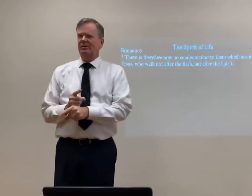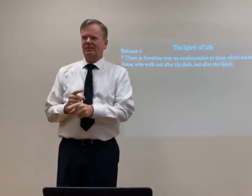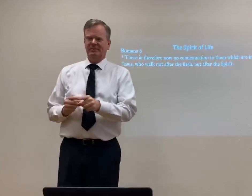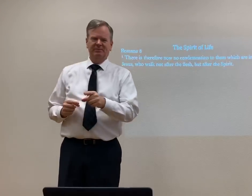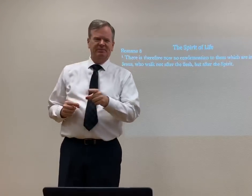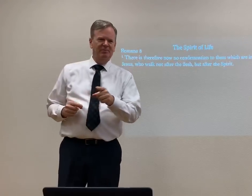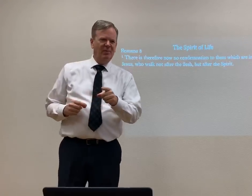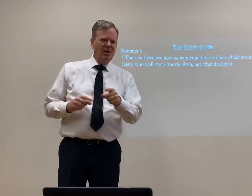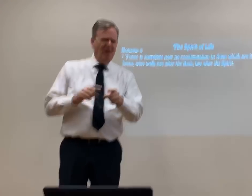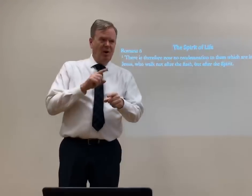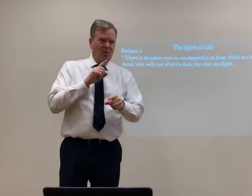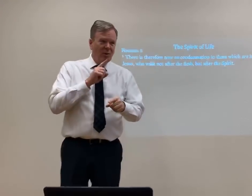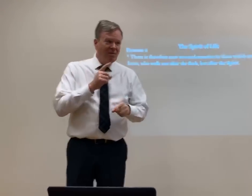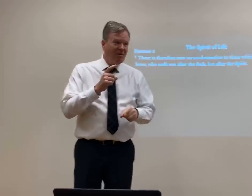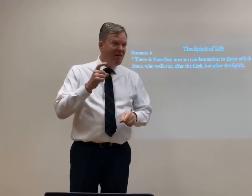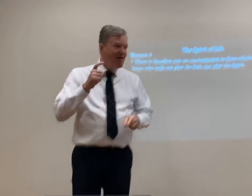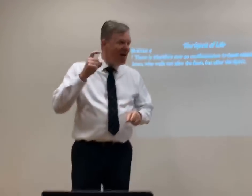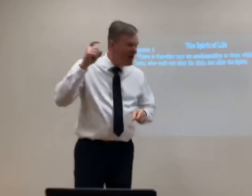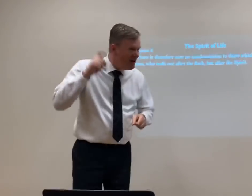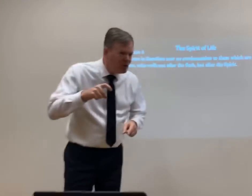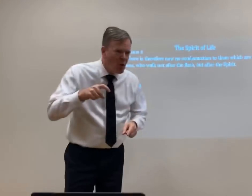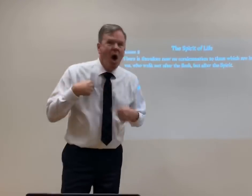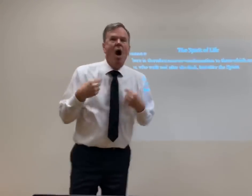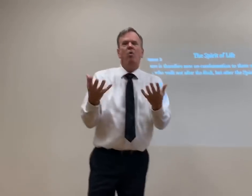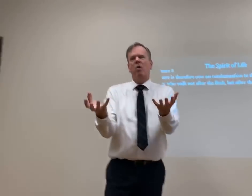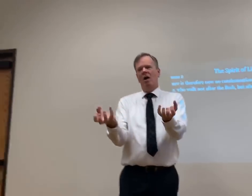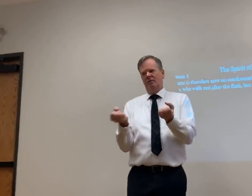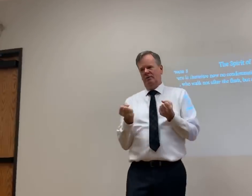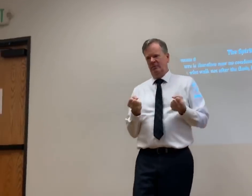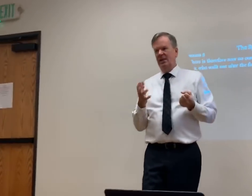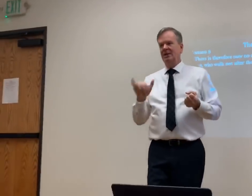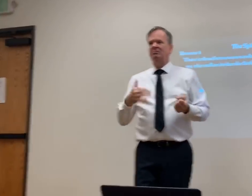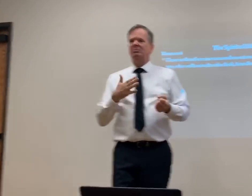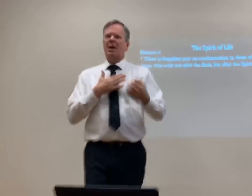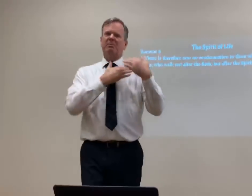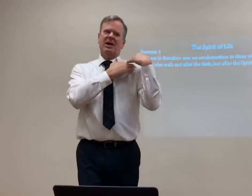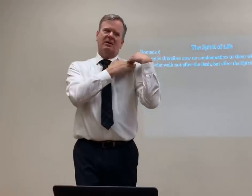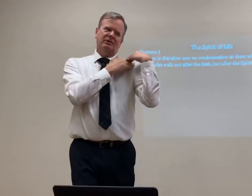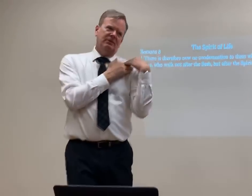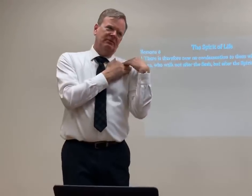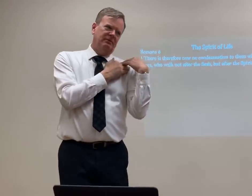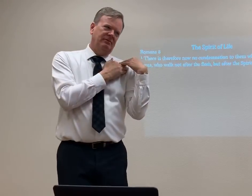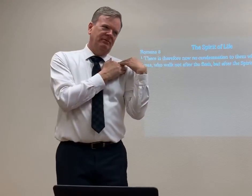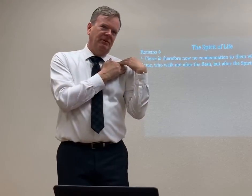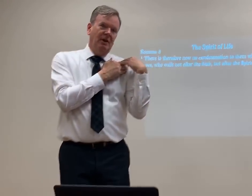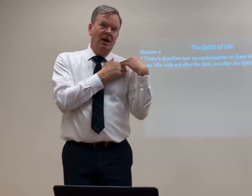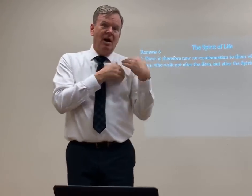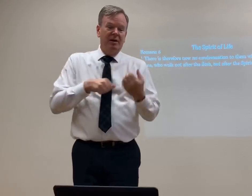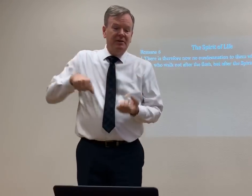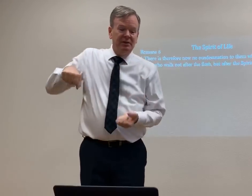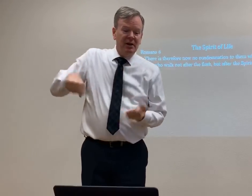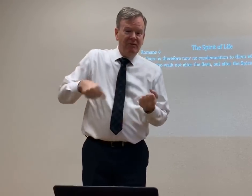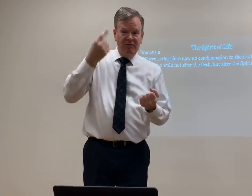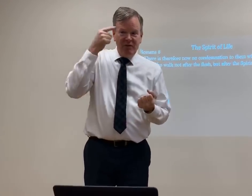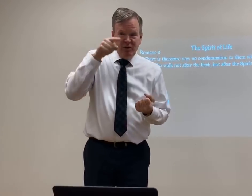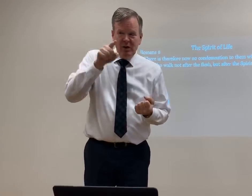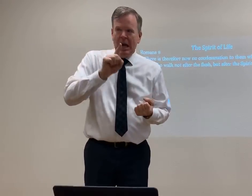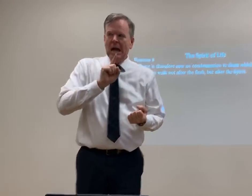lot more labor intensive, but in reality, it's not one of those things I have to do. What it is something I want to do. This is my passion.